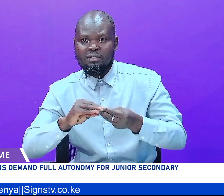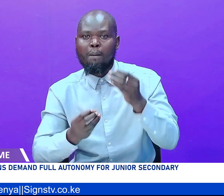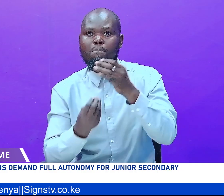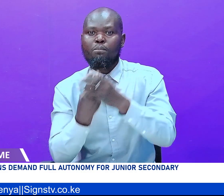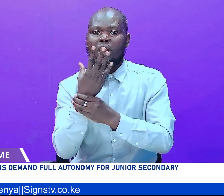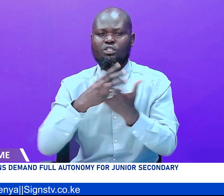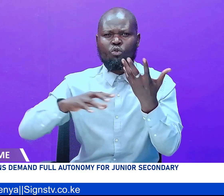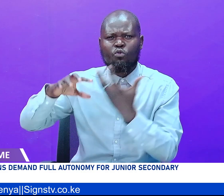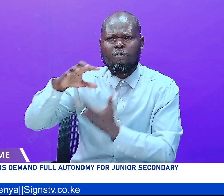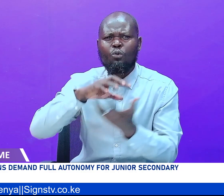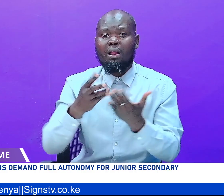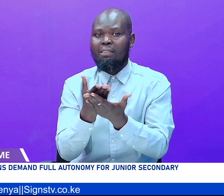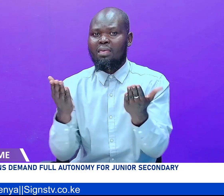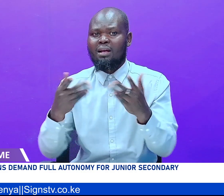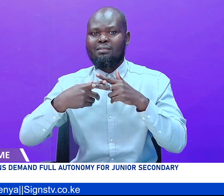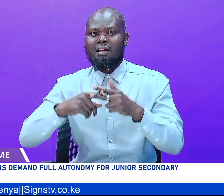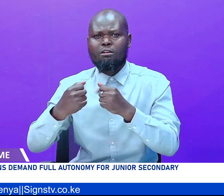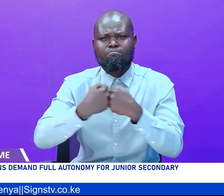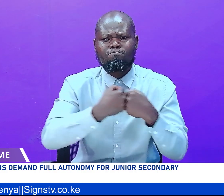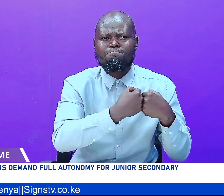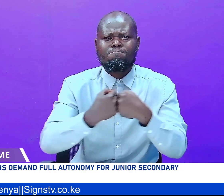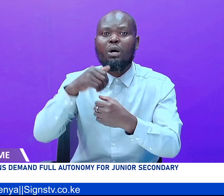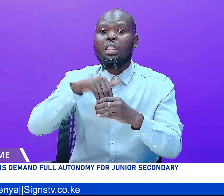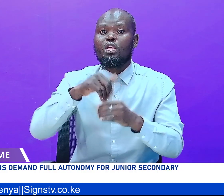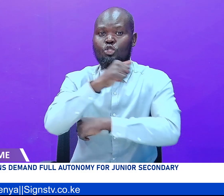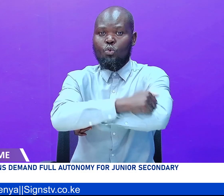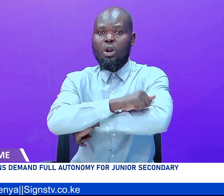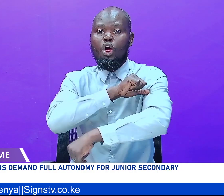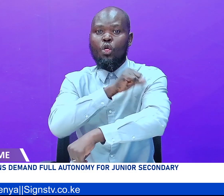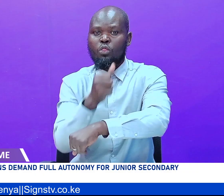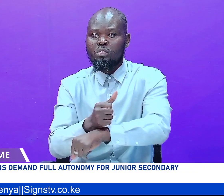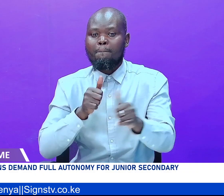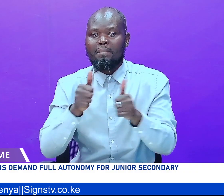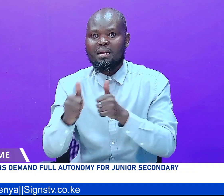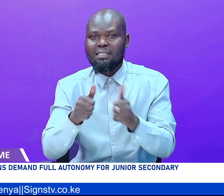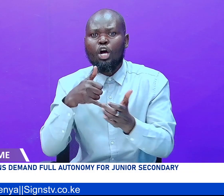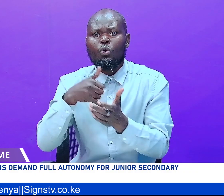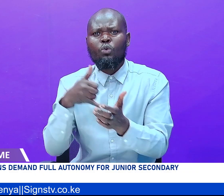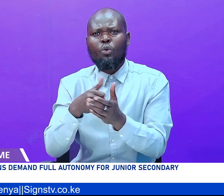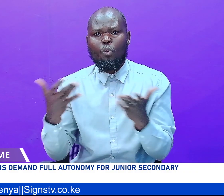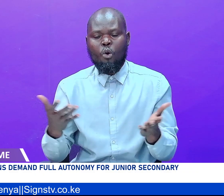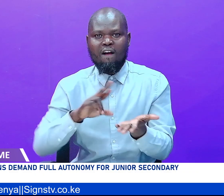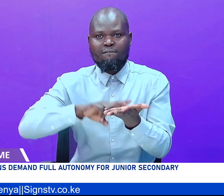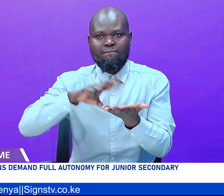domicile JSS within primary schools has created widespread